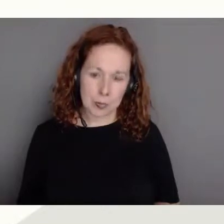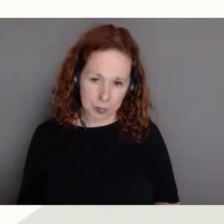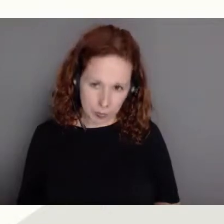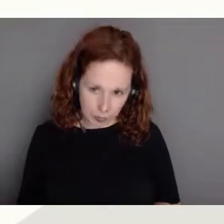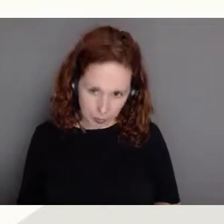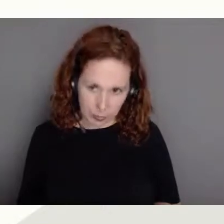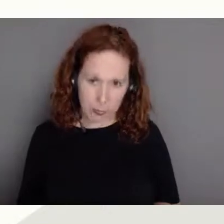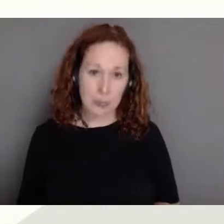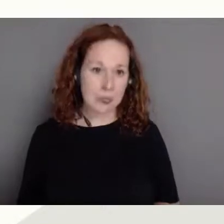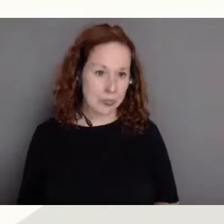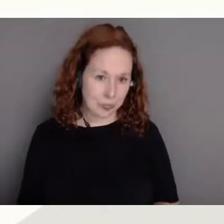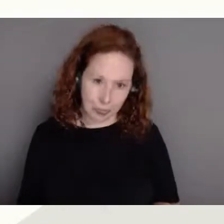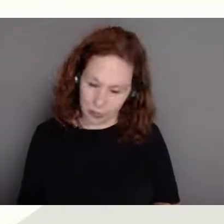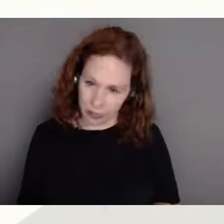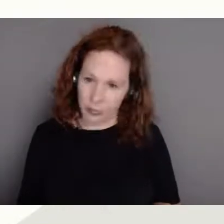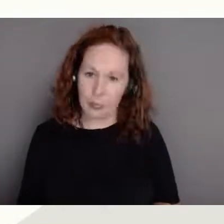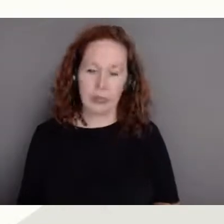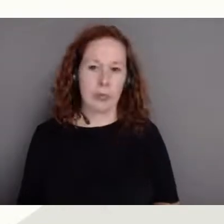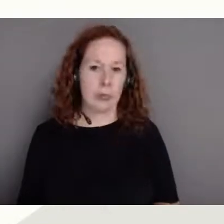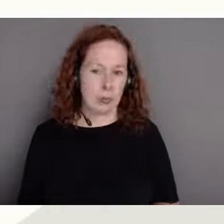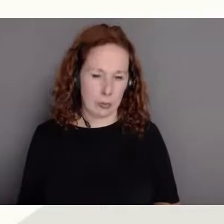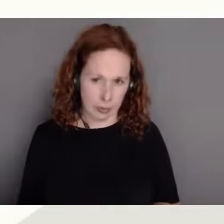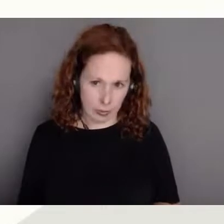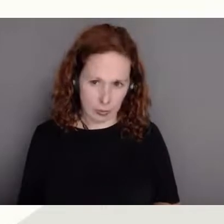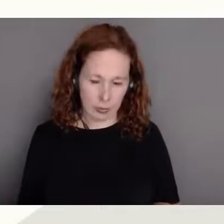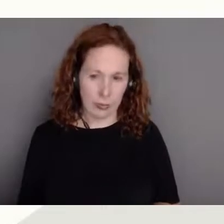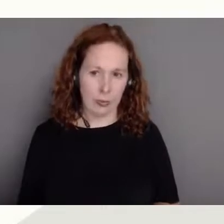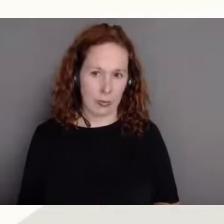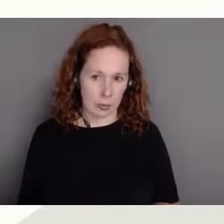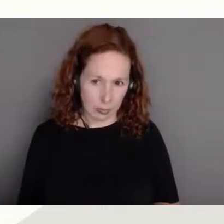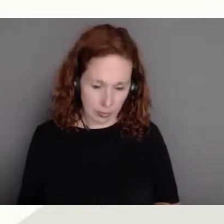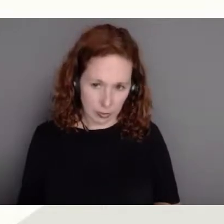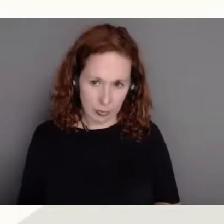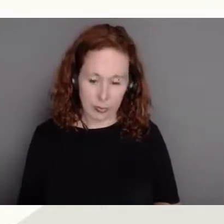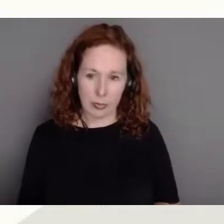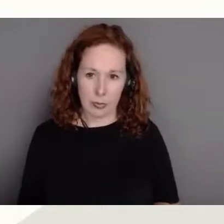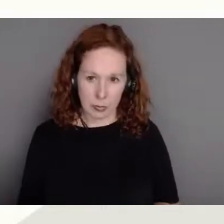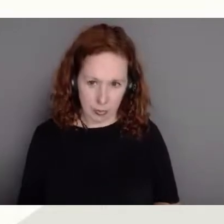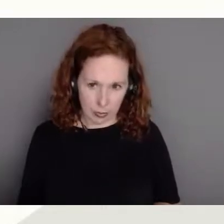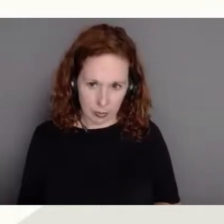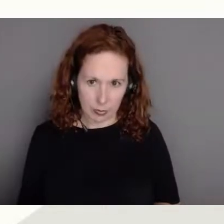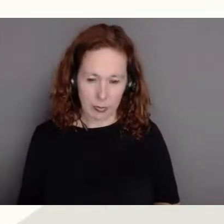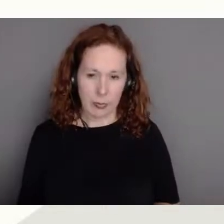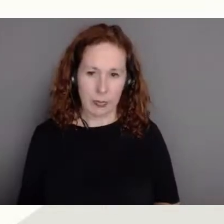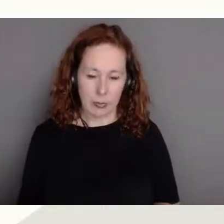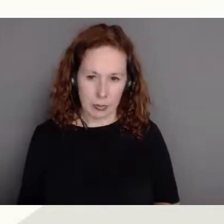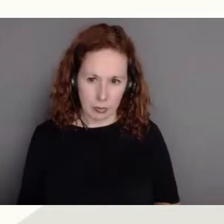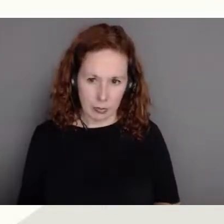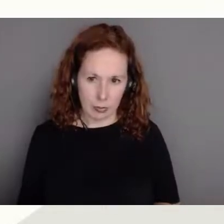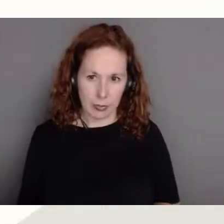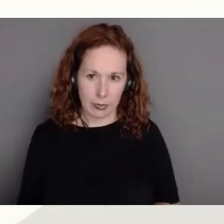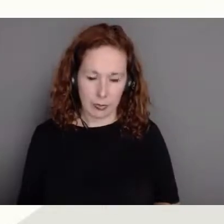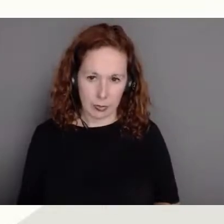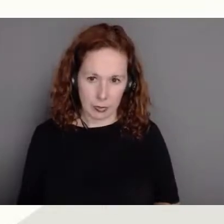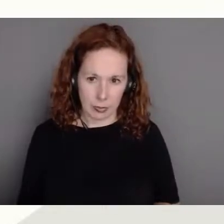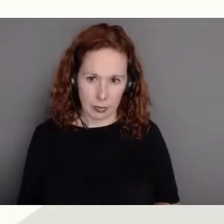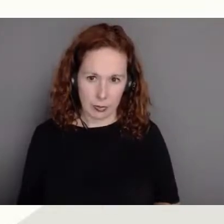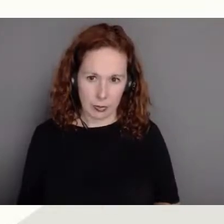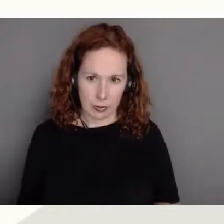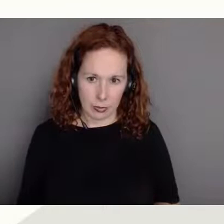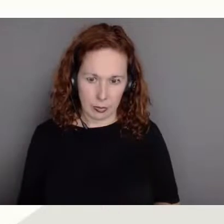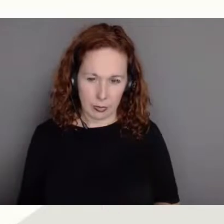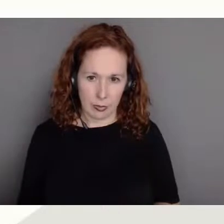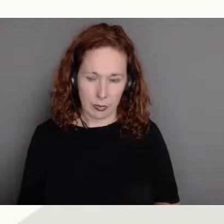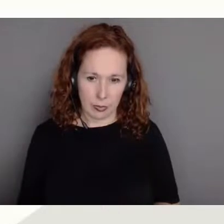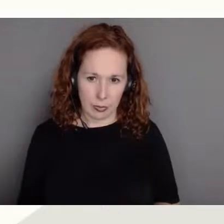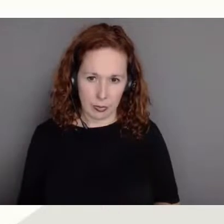sharing doctor's results with a family member, um, without empathy. And I understand you have to kind of have